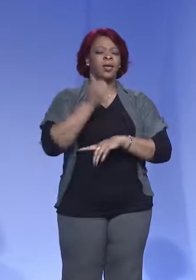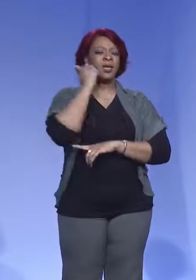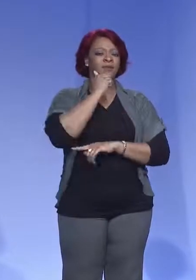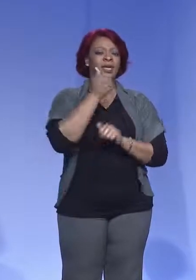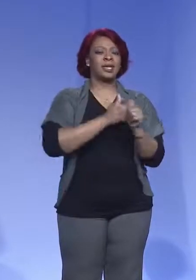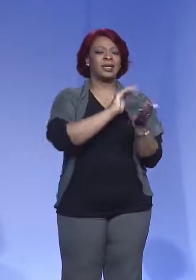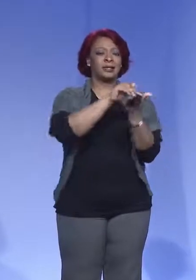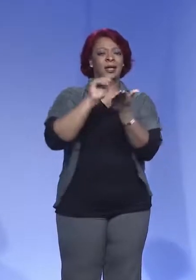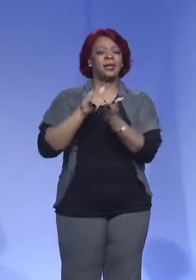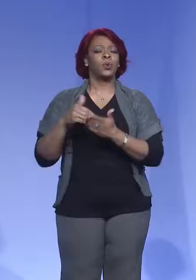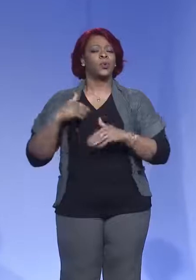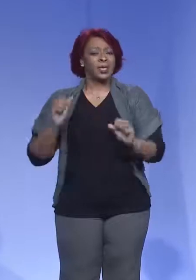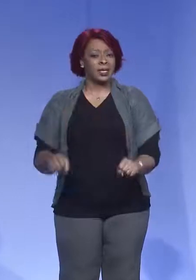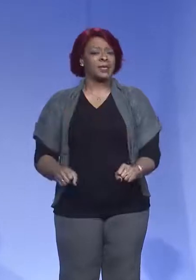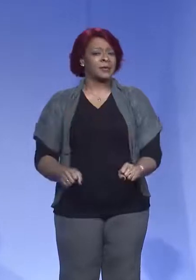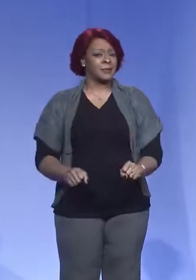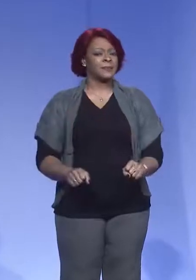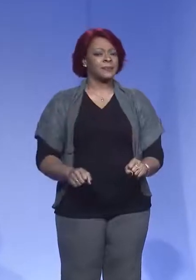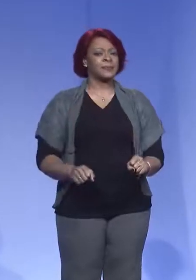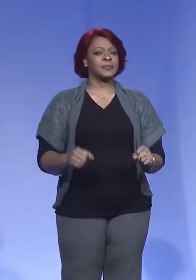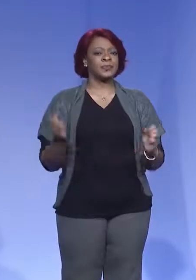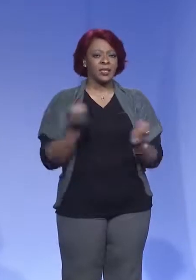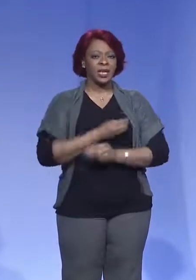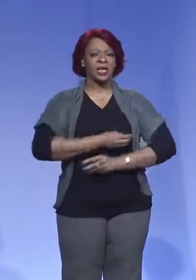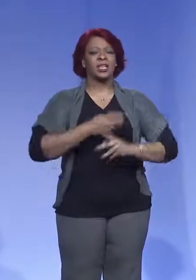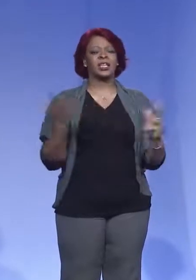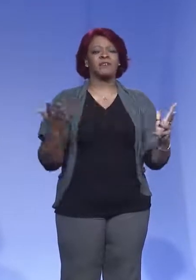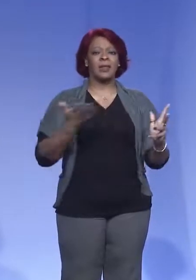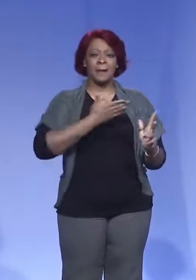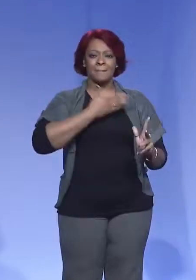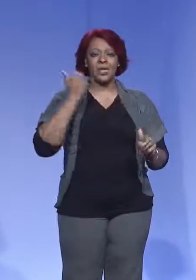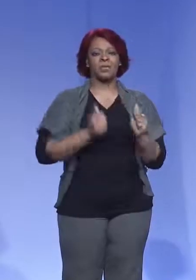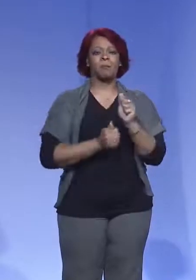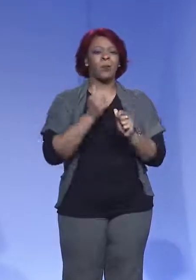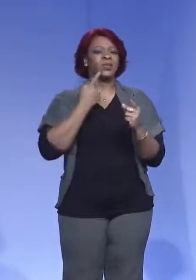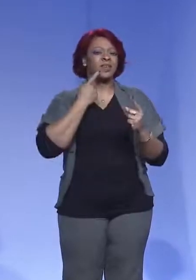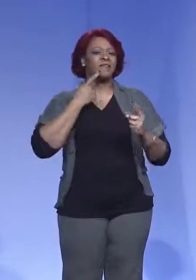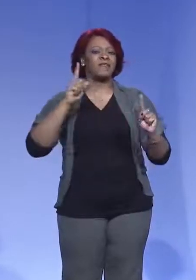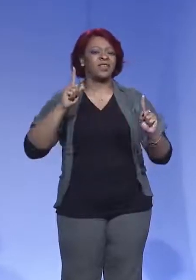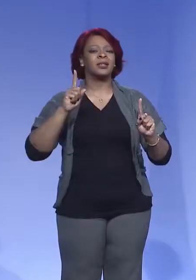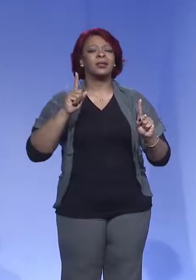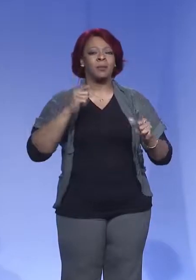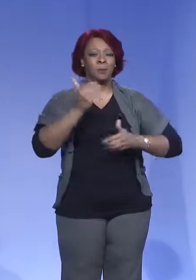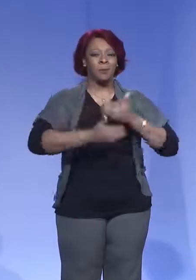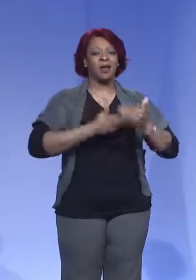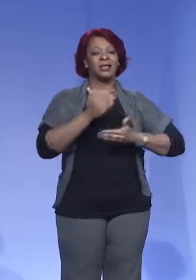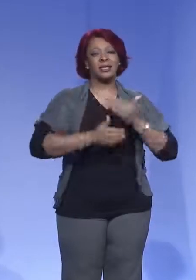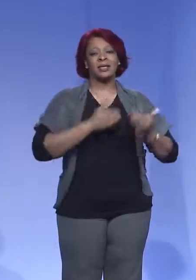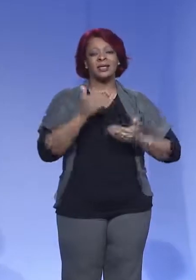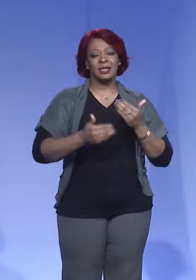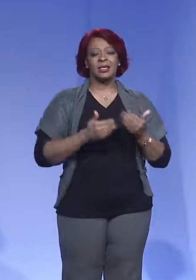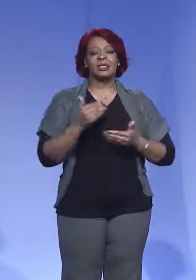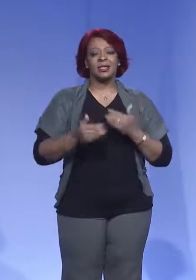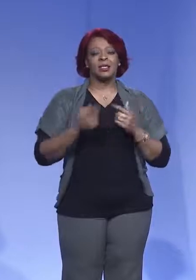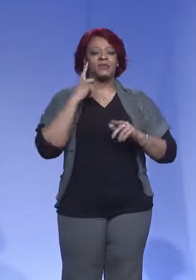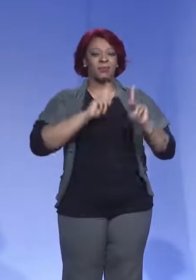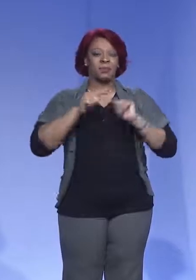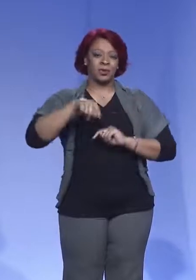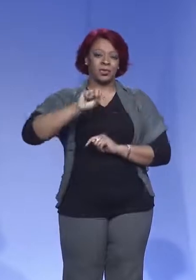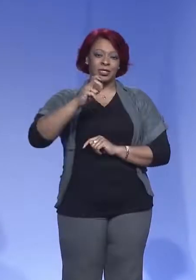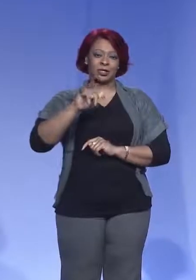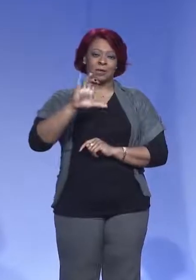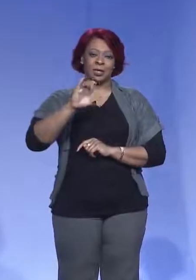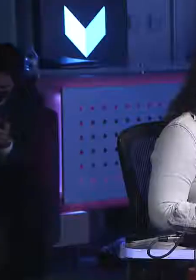site so that we can deliver the best and most efficient process to the people of Shelby